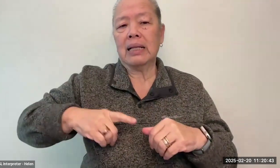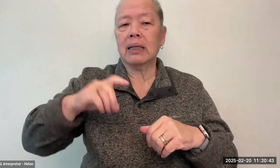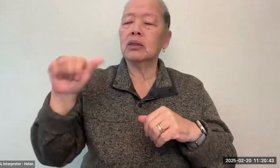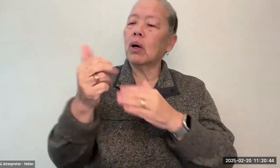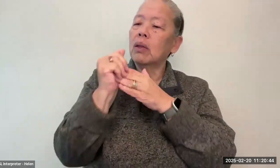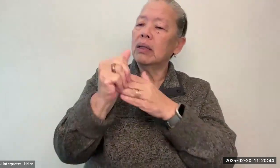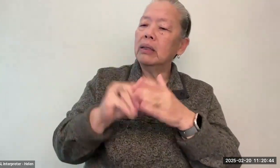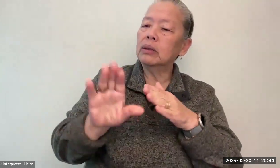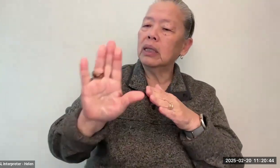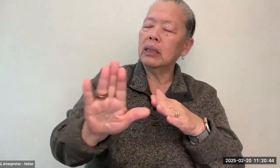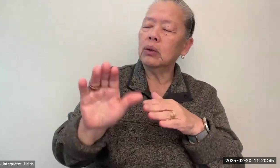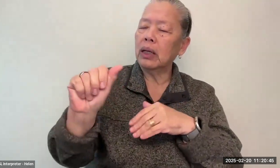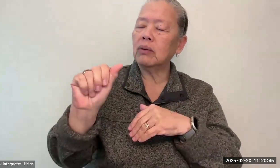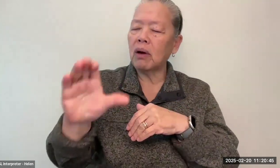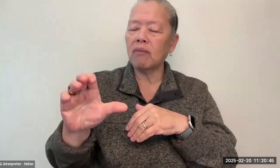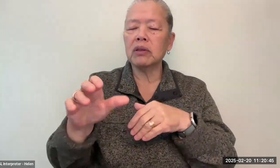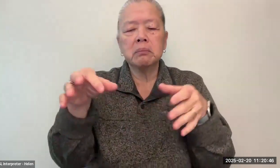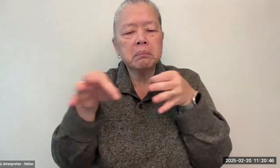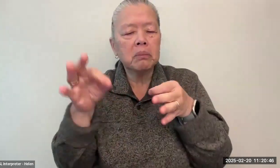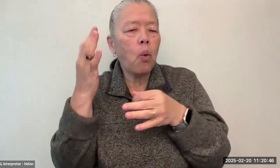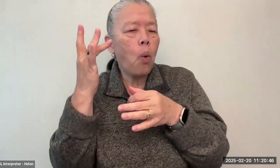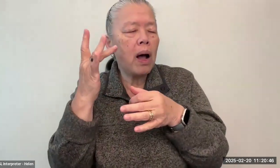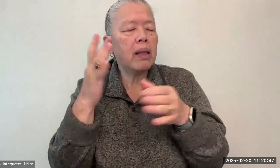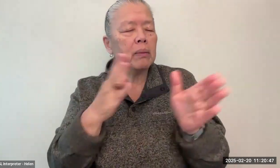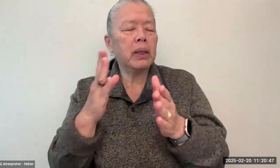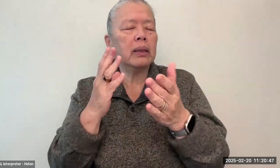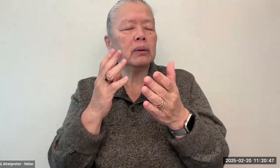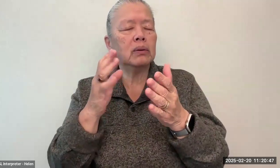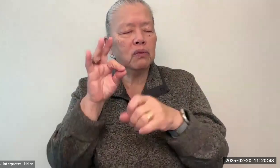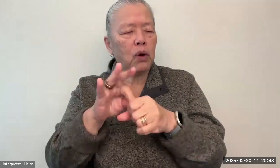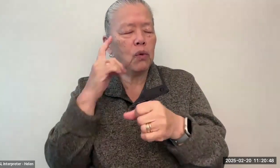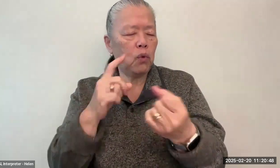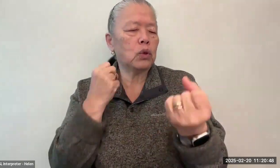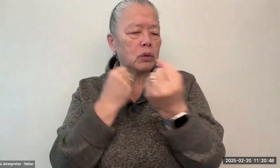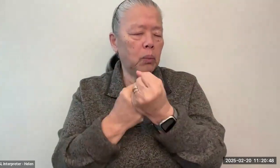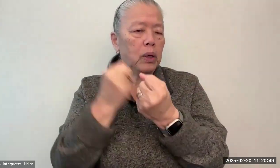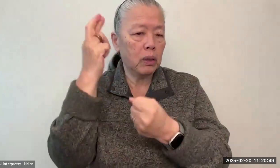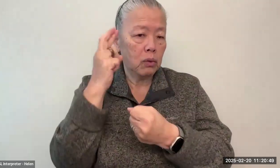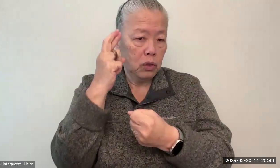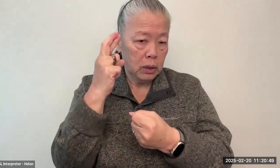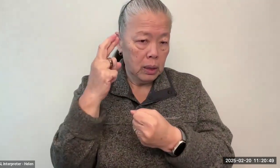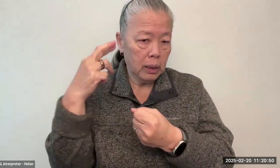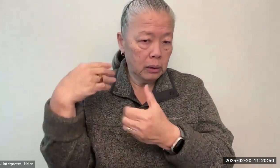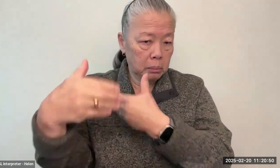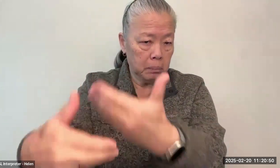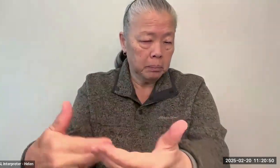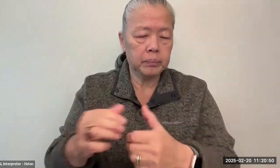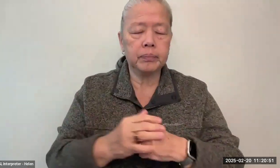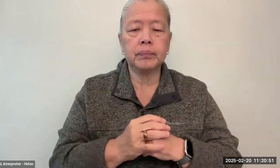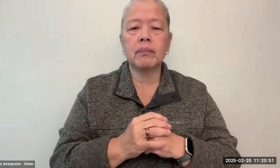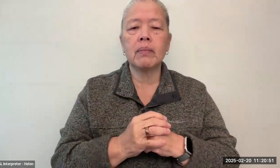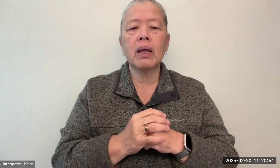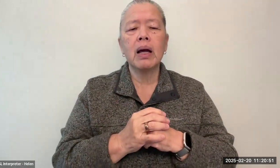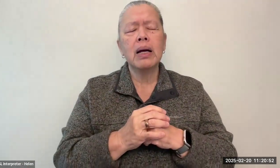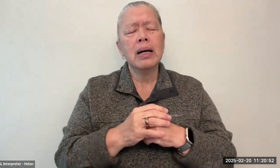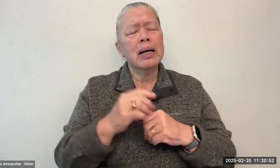why they will be voting to ratify regionalization. As I reflect on these presentation slides, I'm struck by how